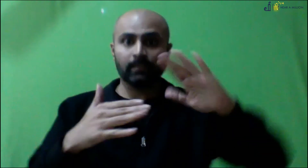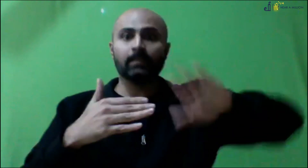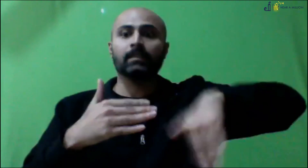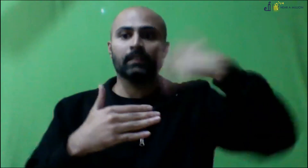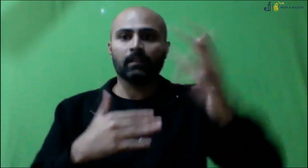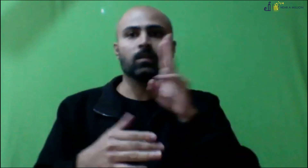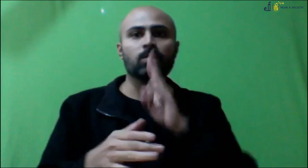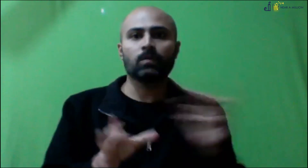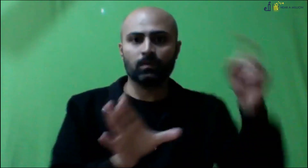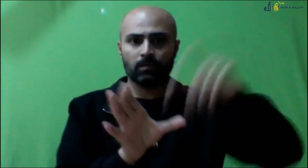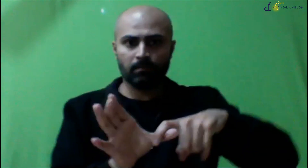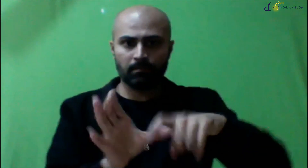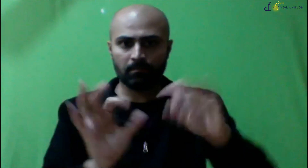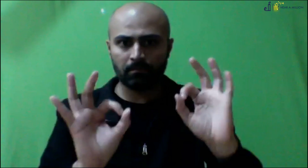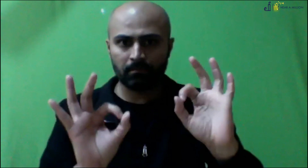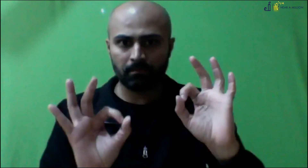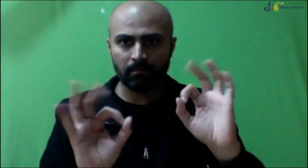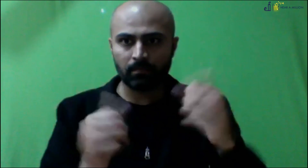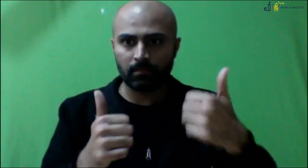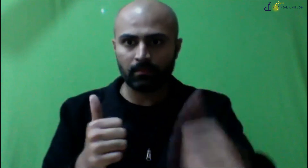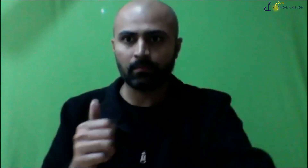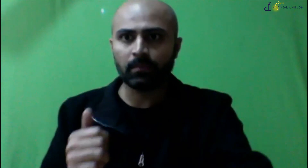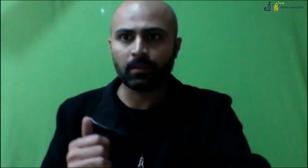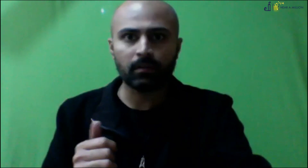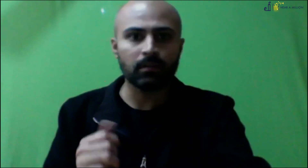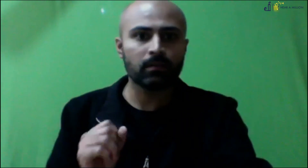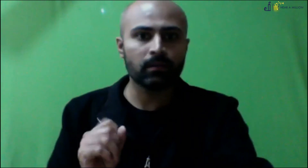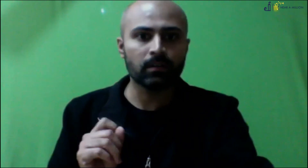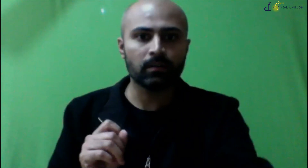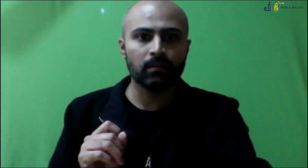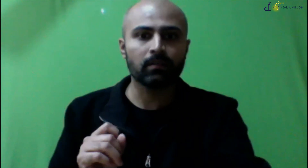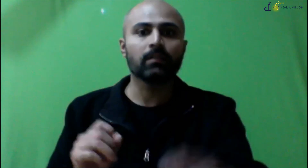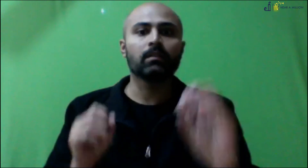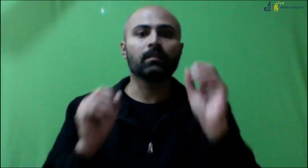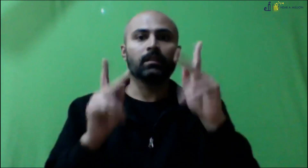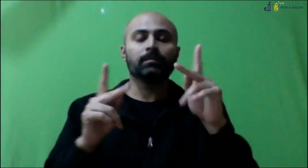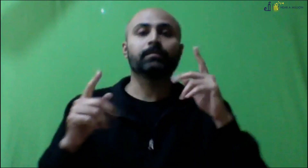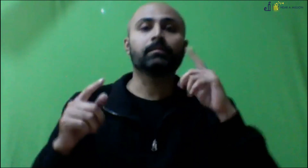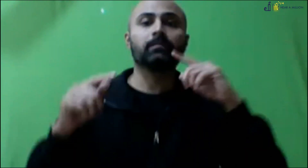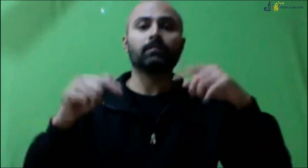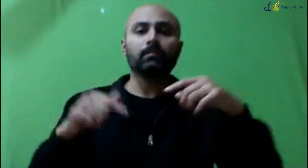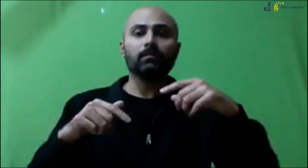So now we will have a poll question, second poll question. Then Mr. Sunil will come once again.